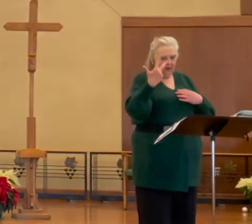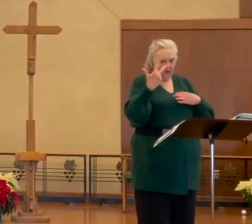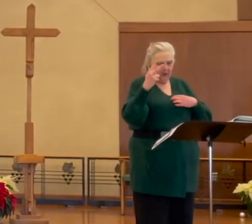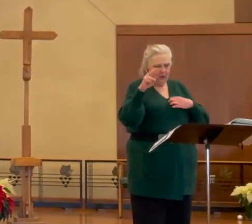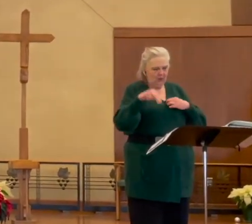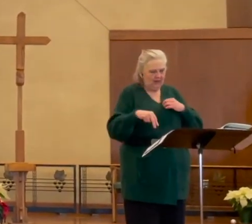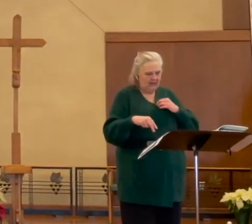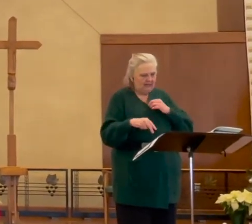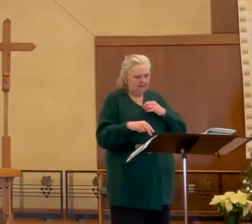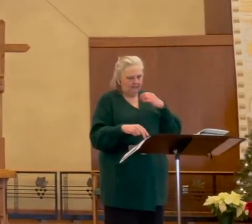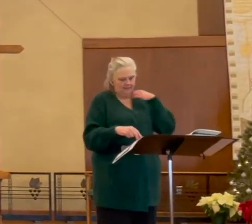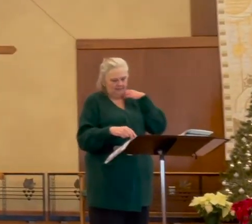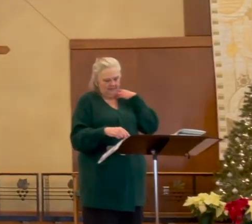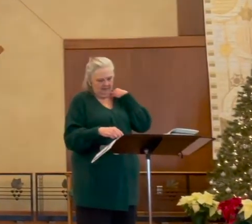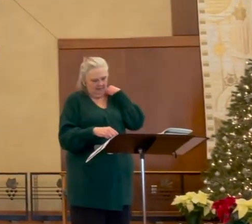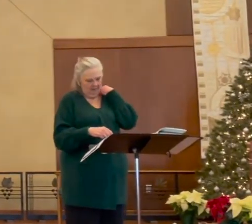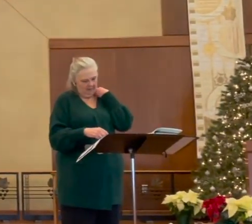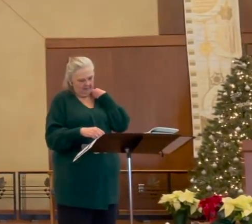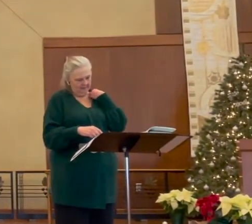reading of Scripture.